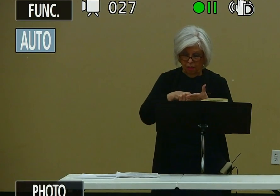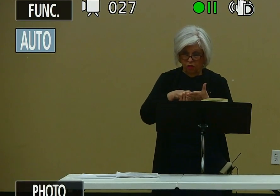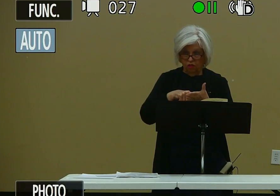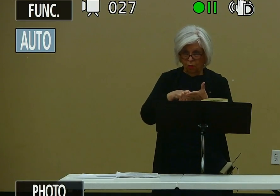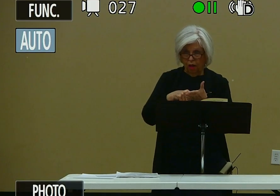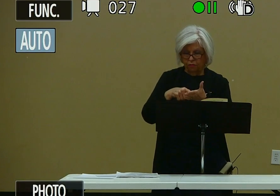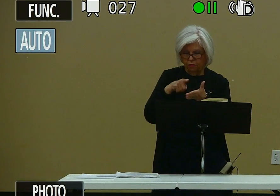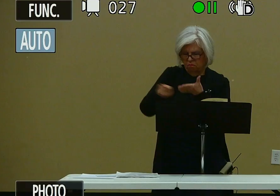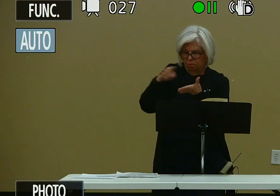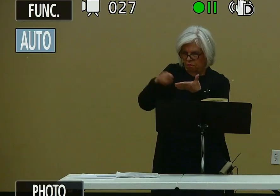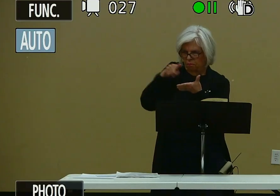off.